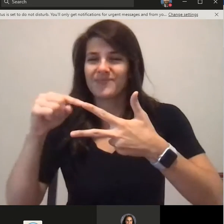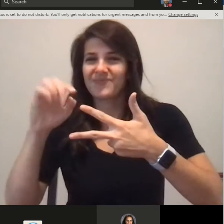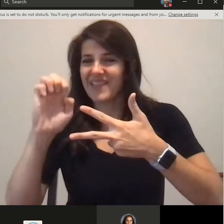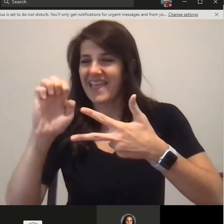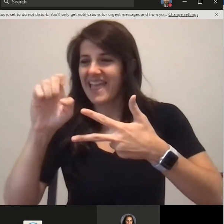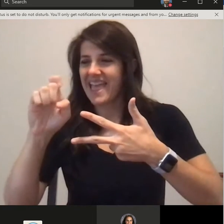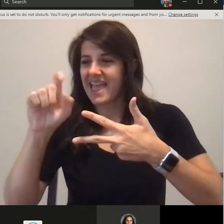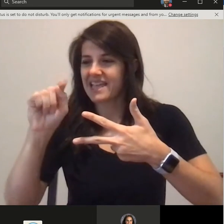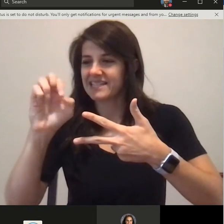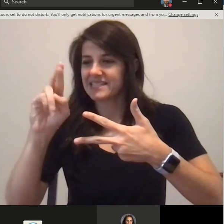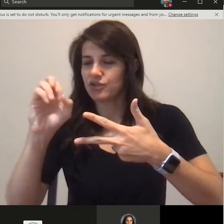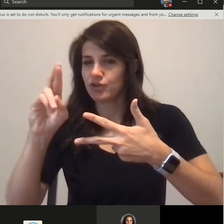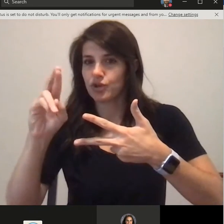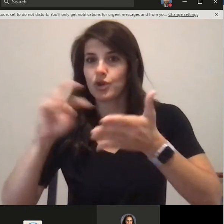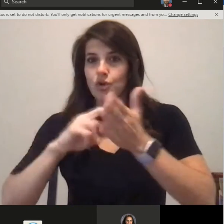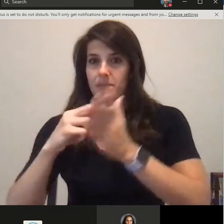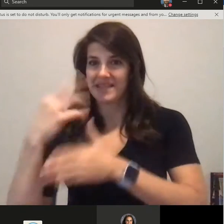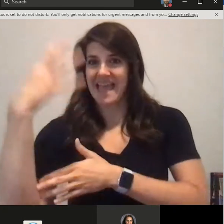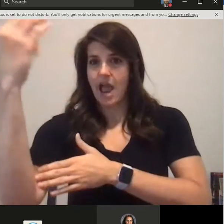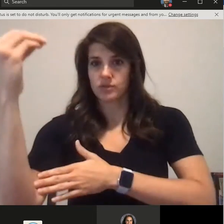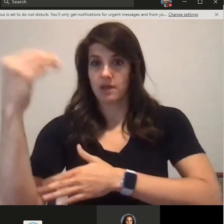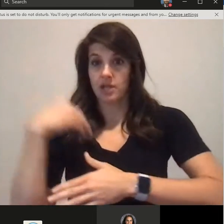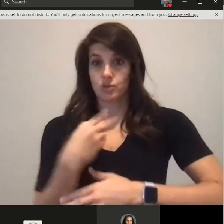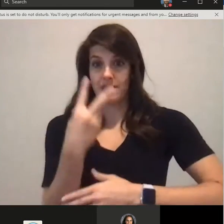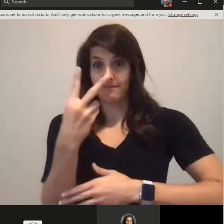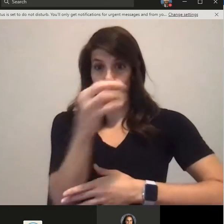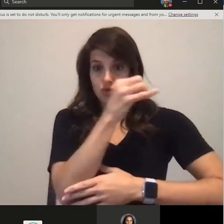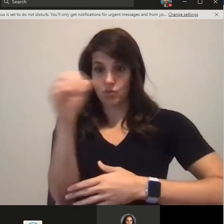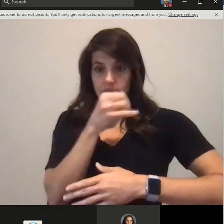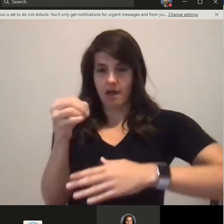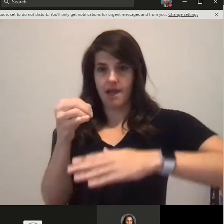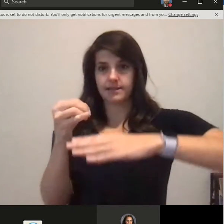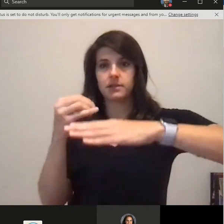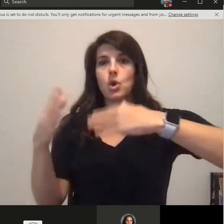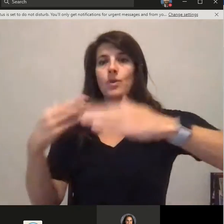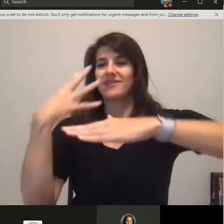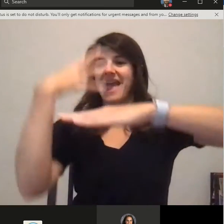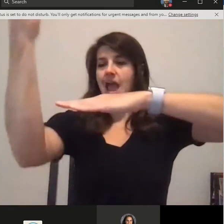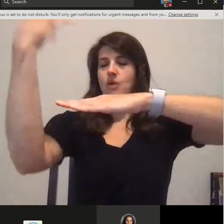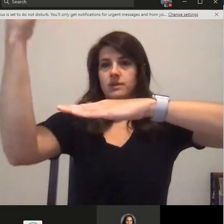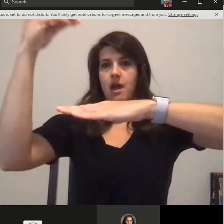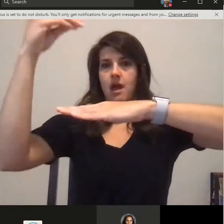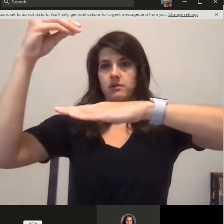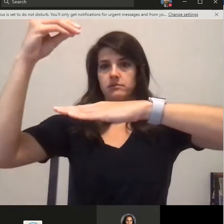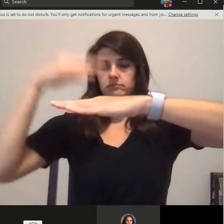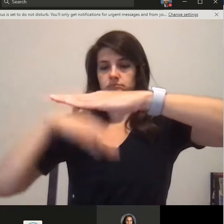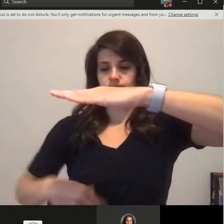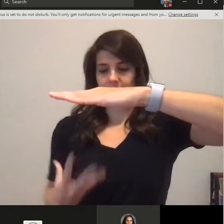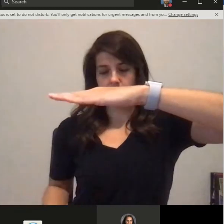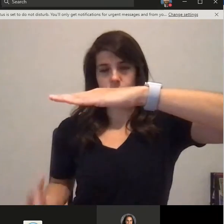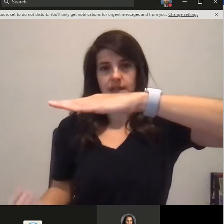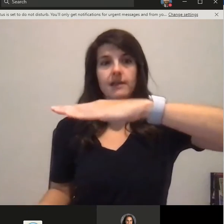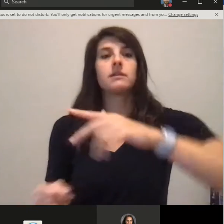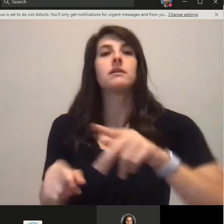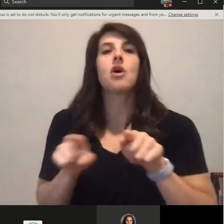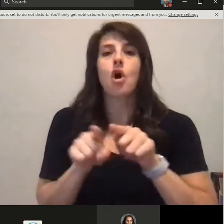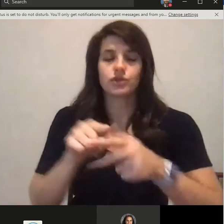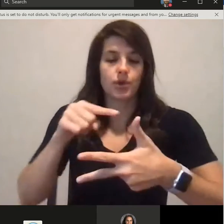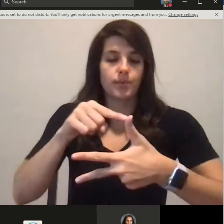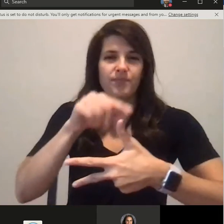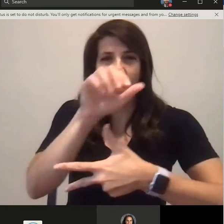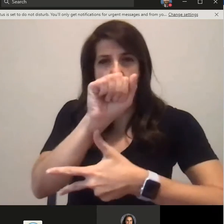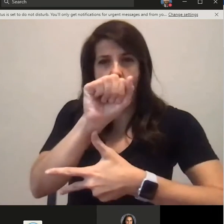So these angles here on the outside of the parallel lines, the exterior. And we're looking at alternates.